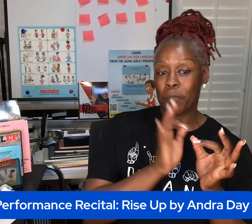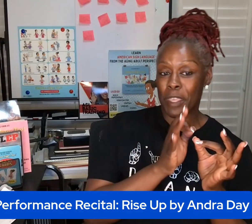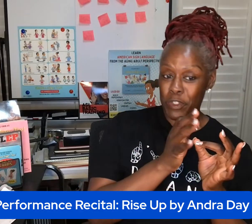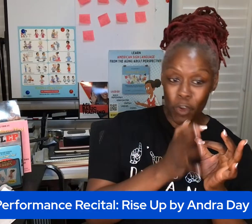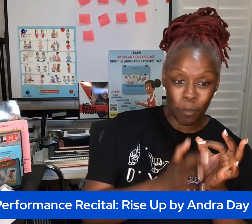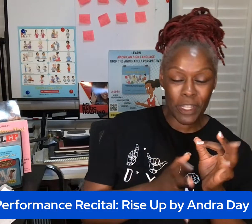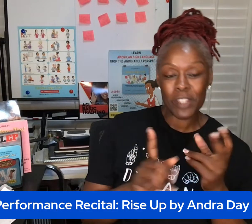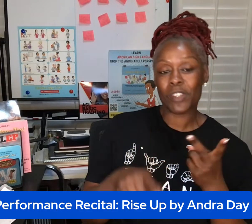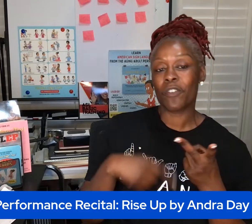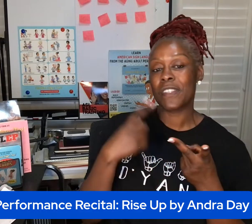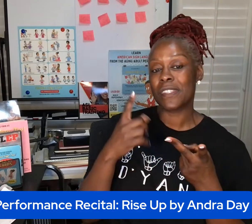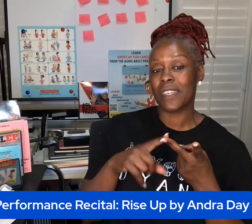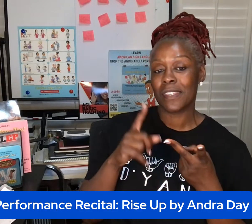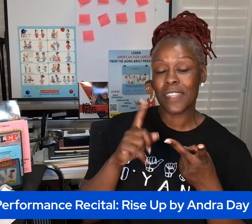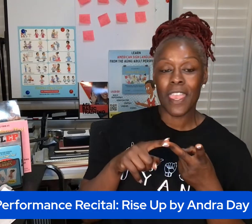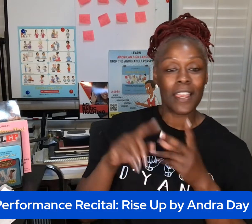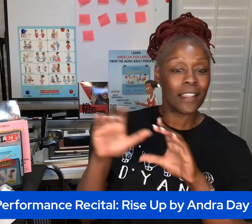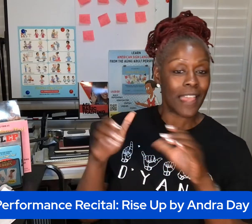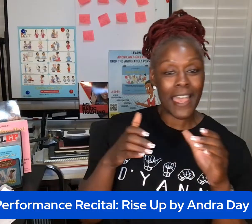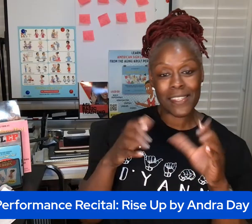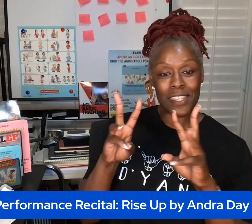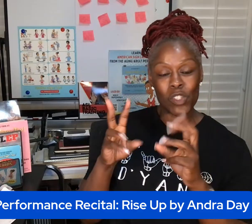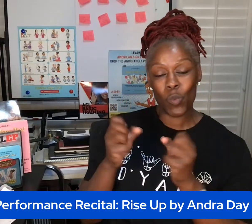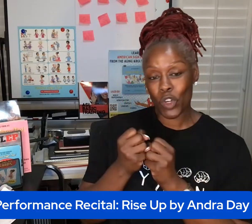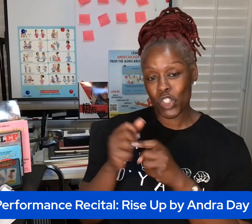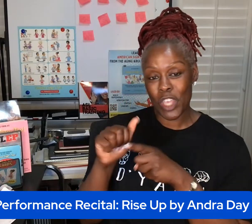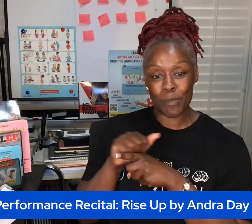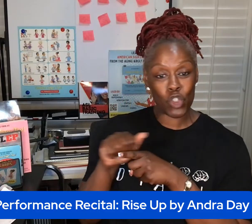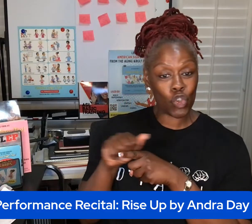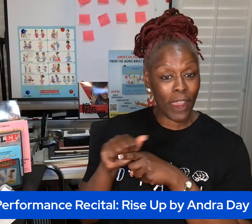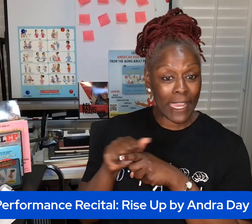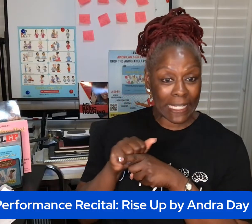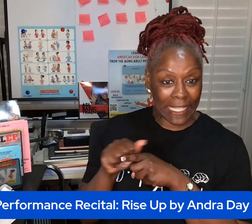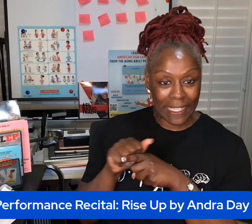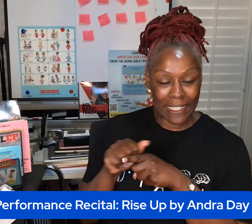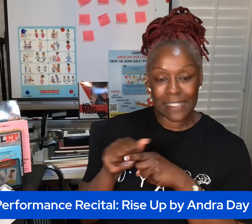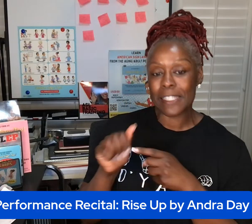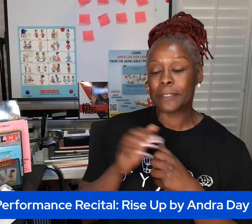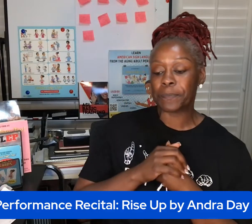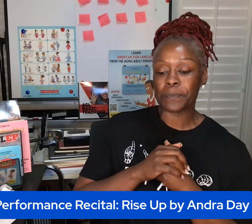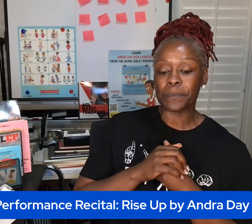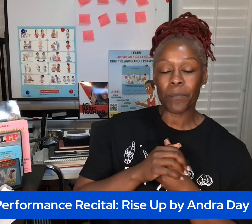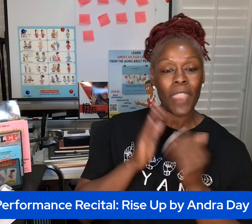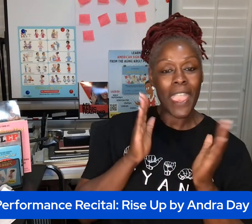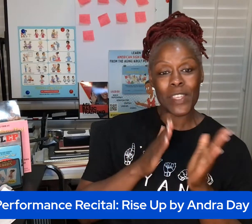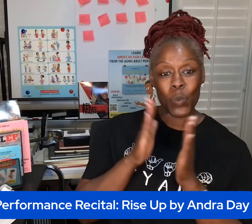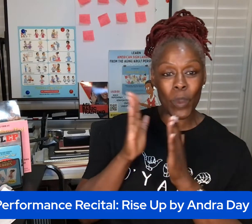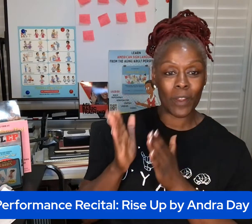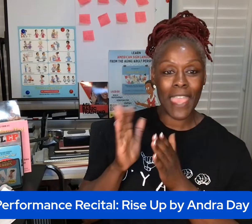be interpreting services, classes, workshops, trainings, as well